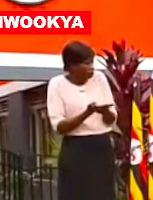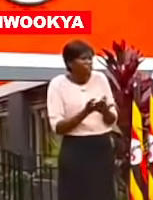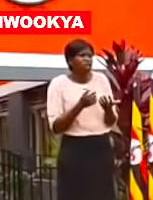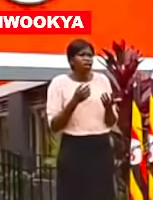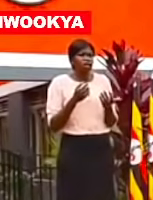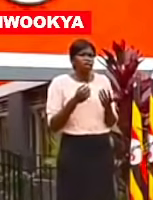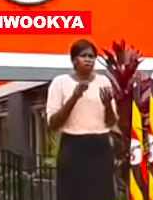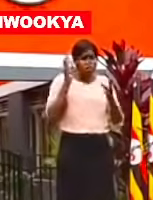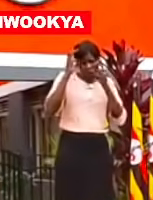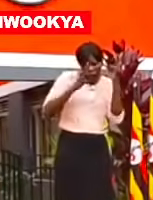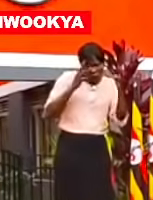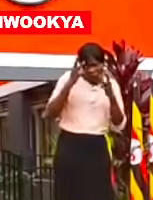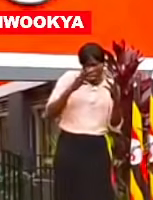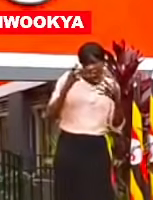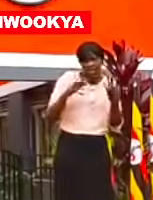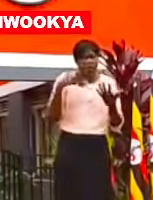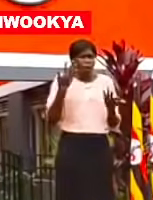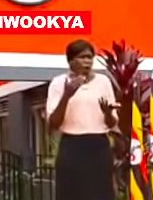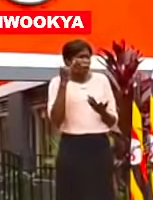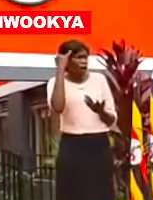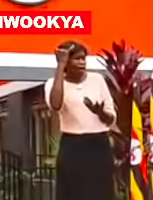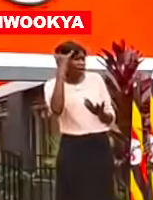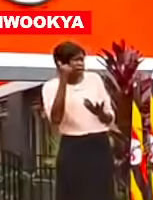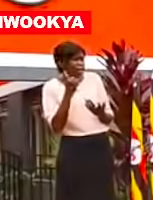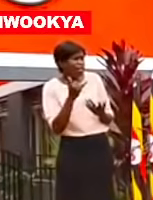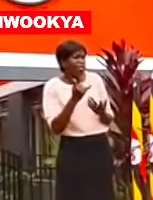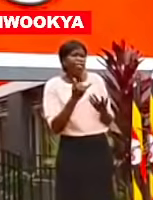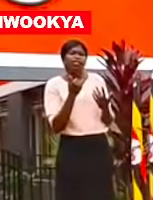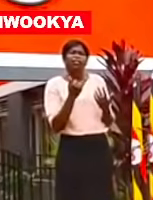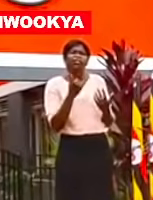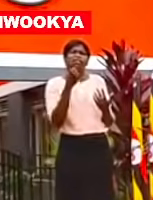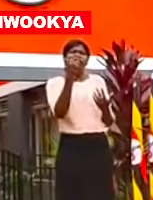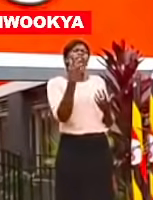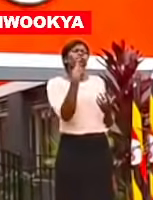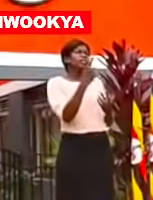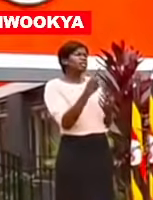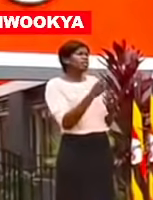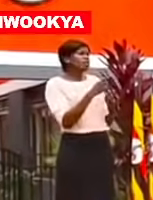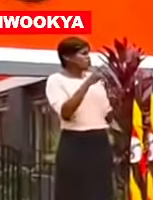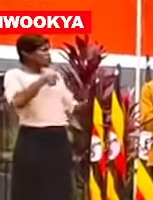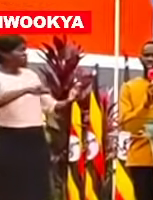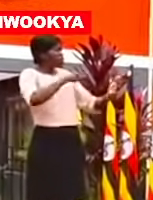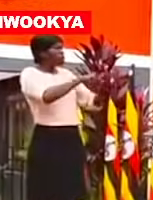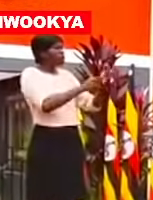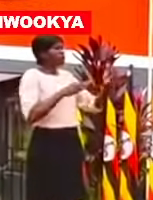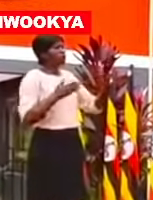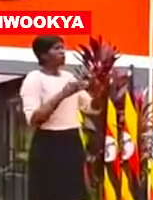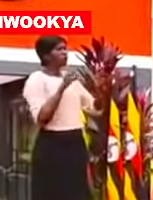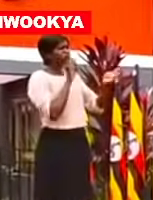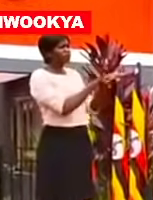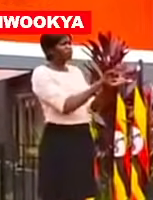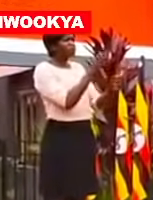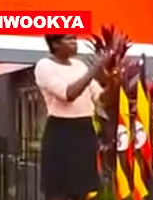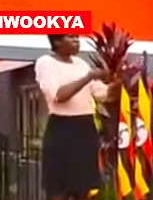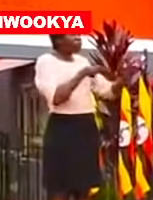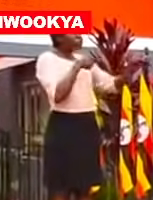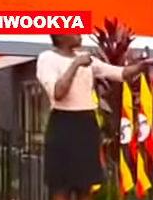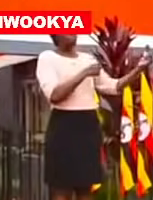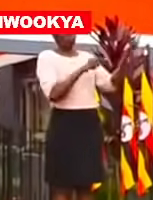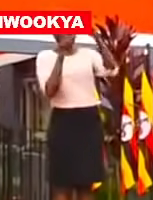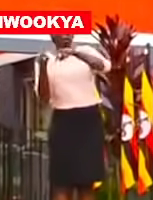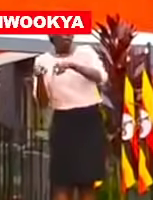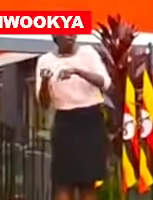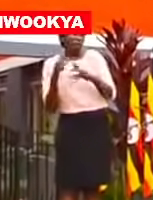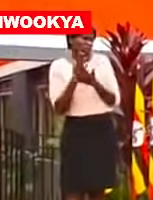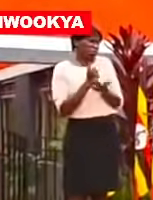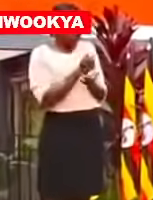as chairpersons of committees, etc., etc. Now when you say we are locking you out of this service, which you deserve, simply because you're not